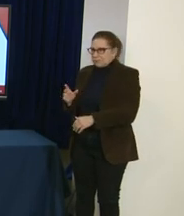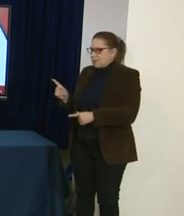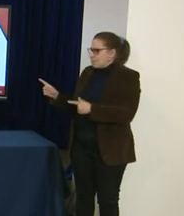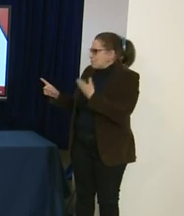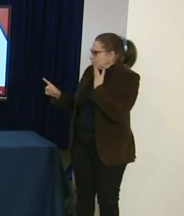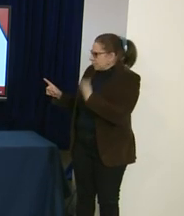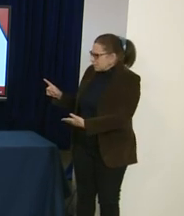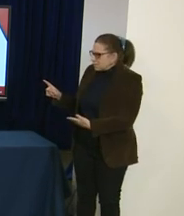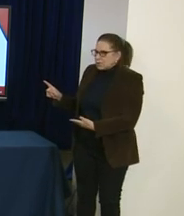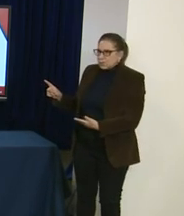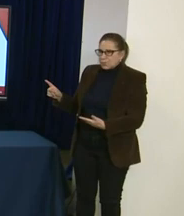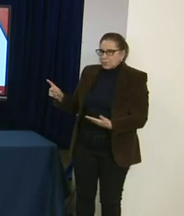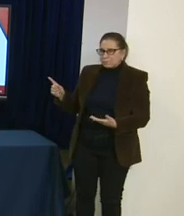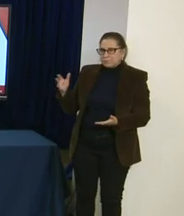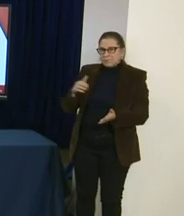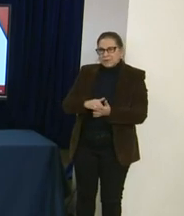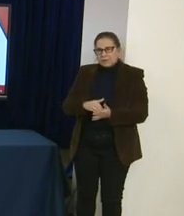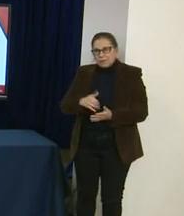at